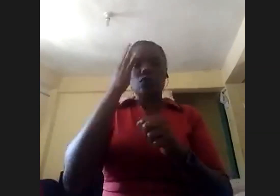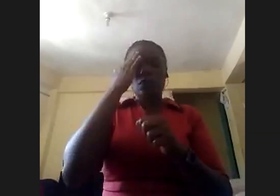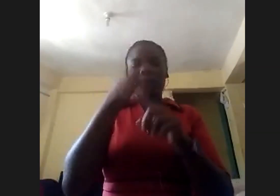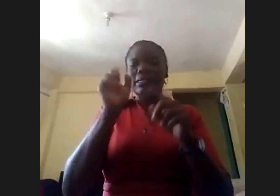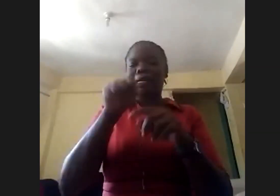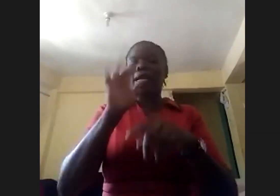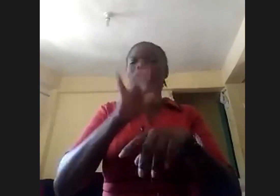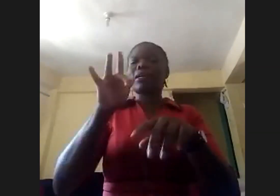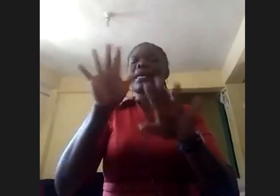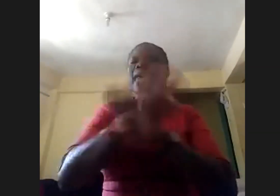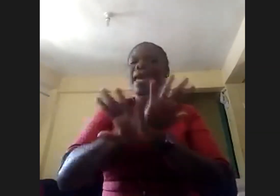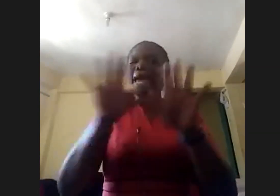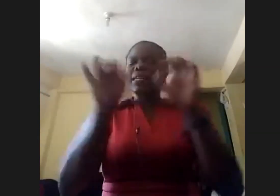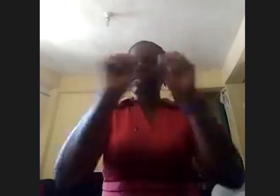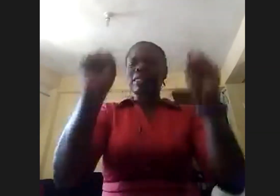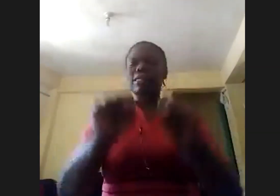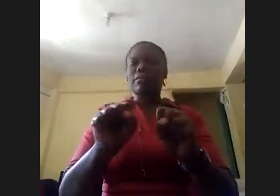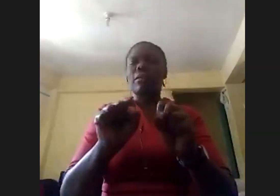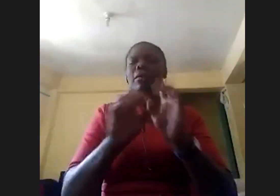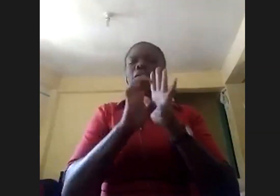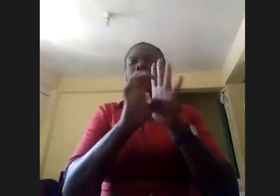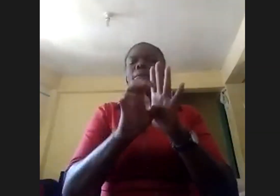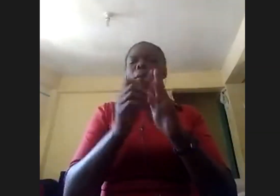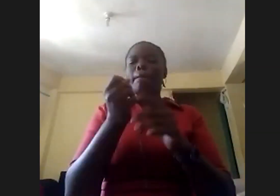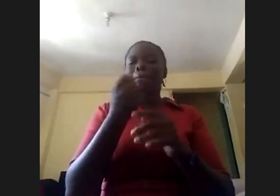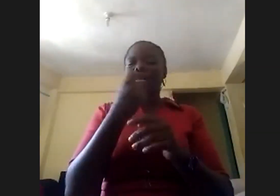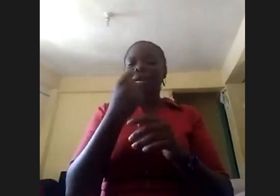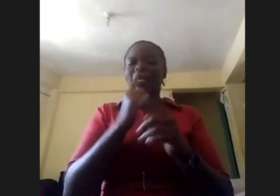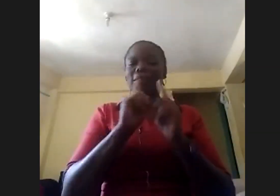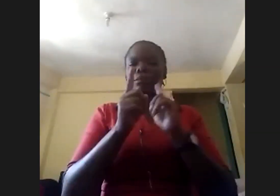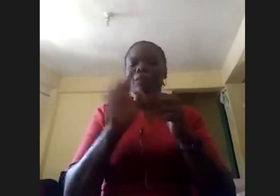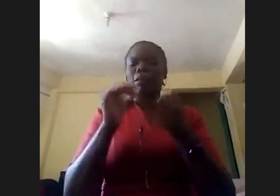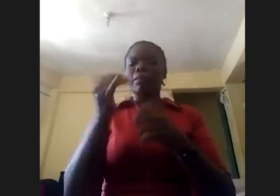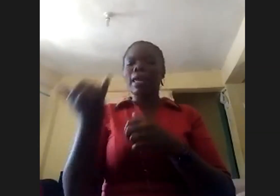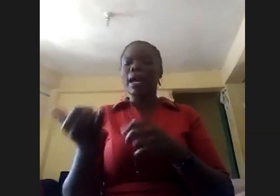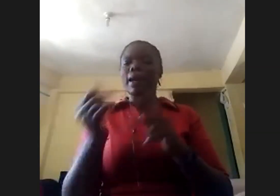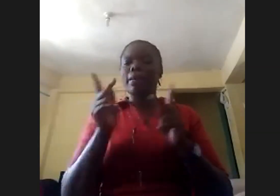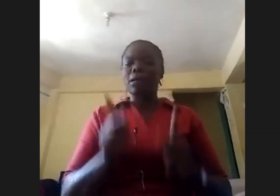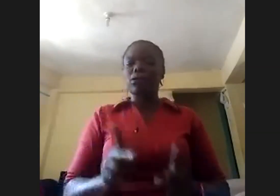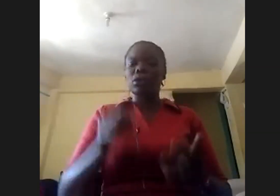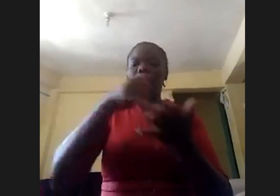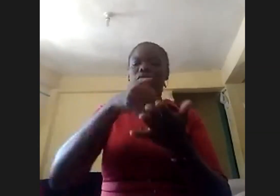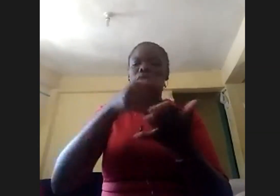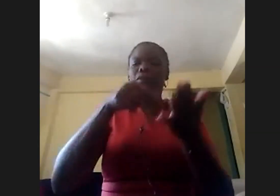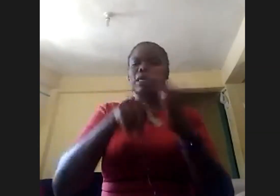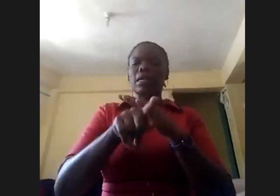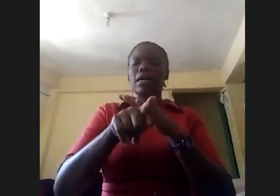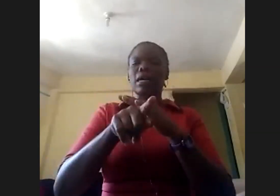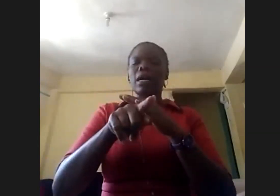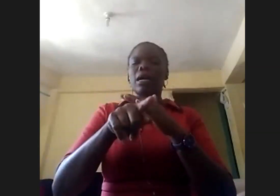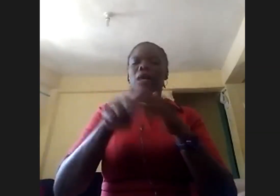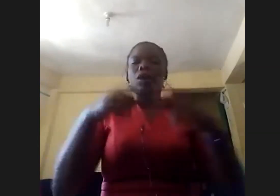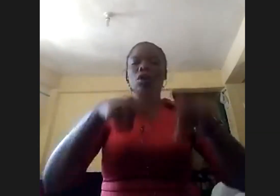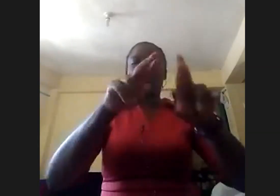system. For example, medically speaking, someone, for example, a young person gets involved in a road accident and you get a